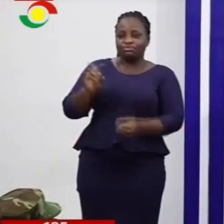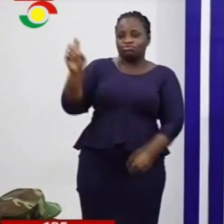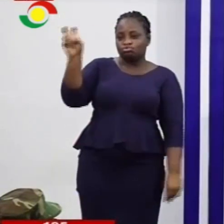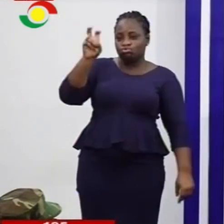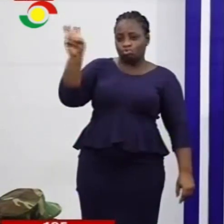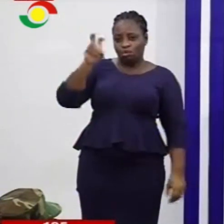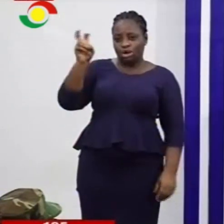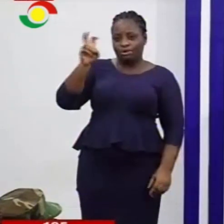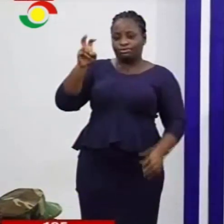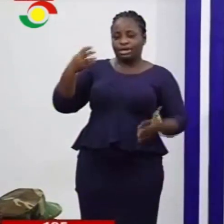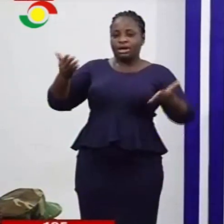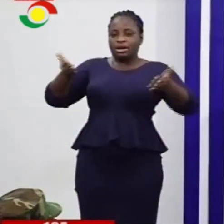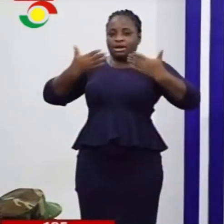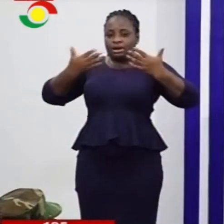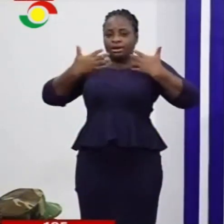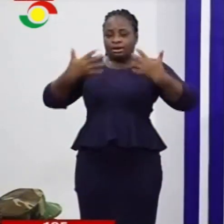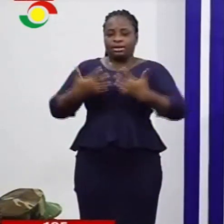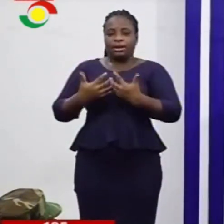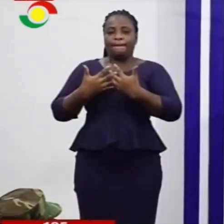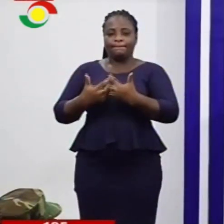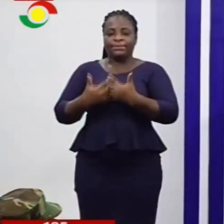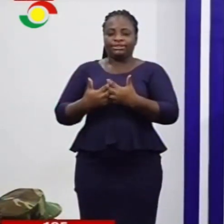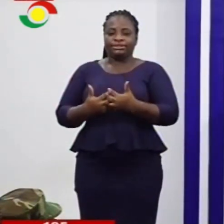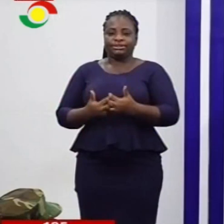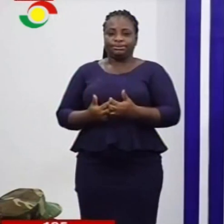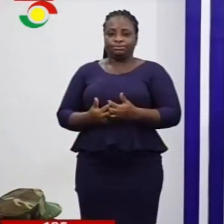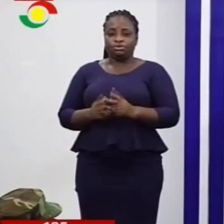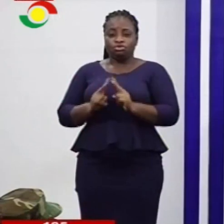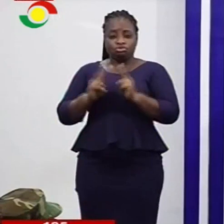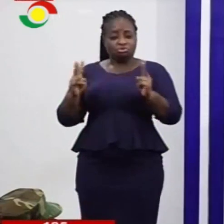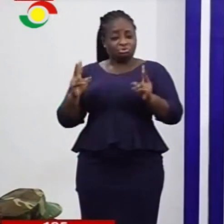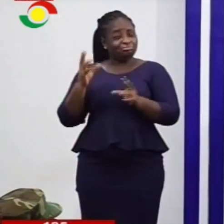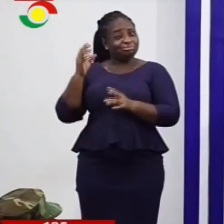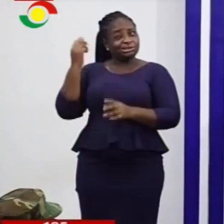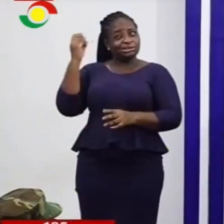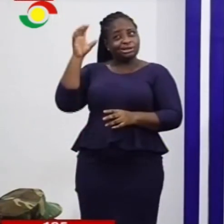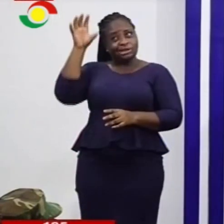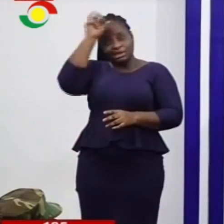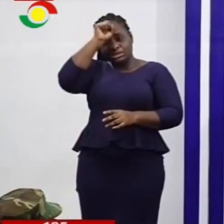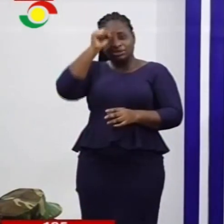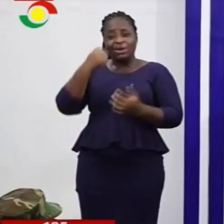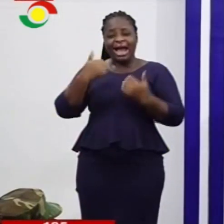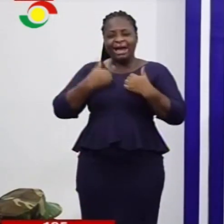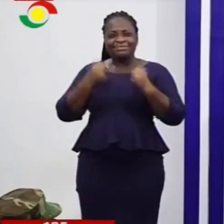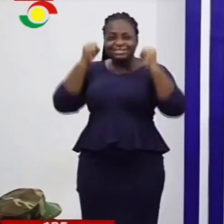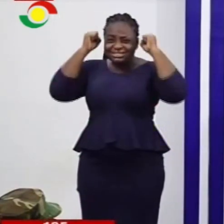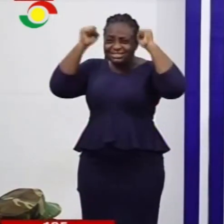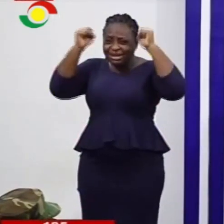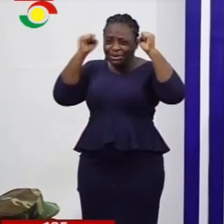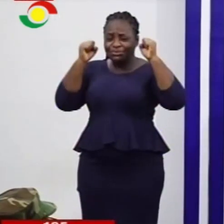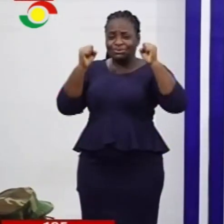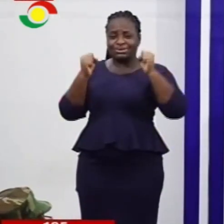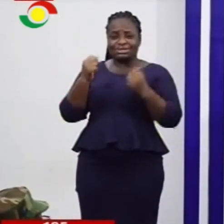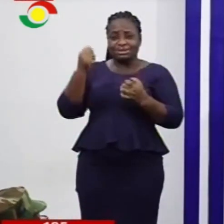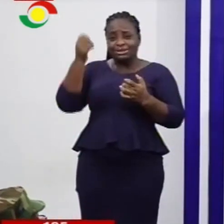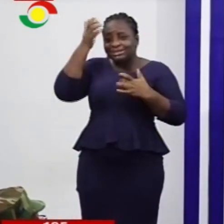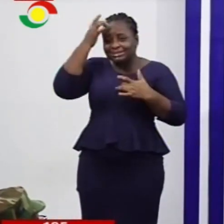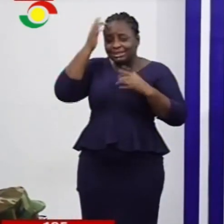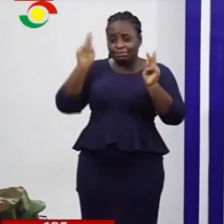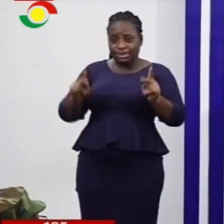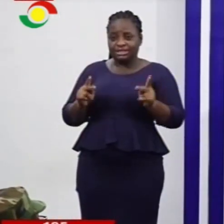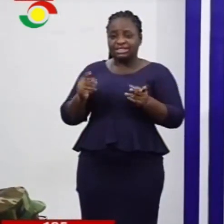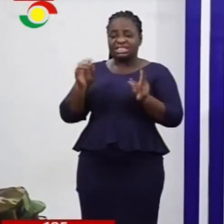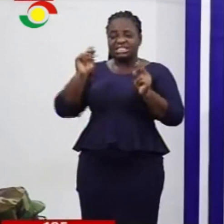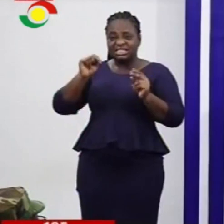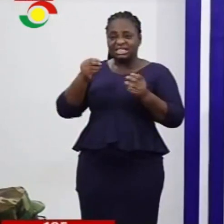200 ventilators currently. So assuming we had critical cases that needed ventilators, we'd have